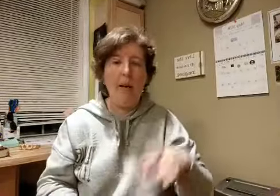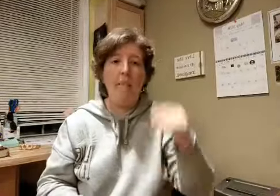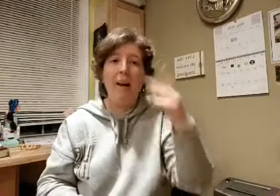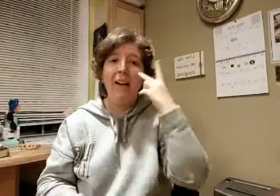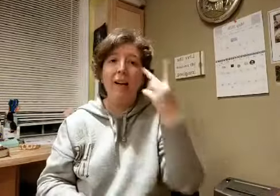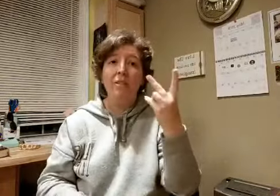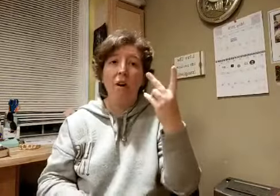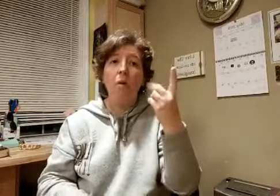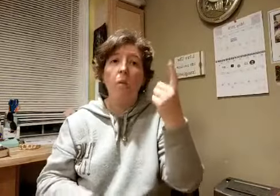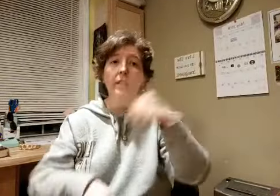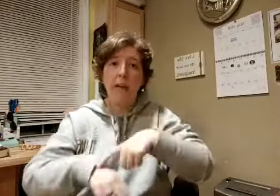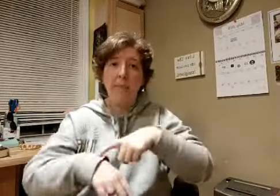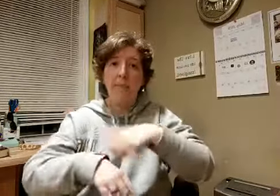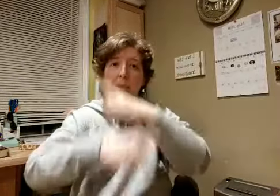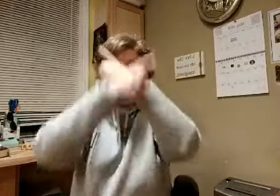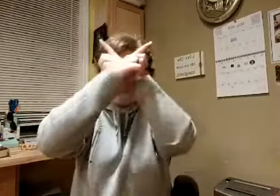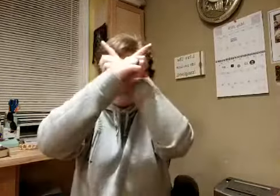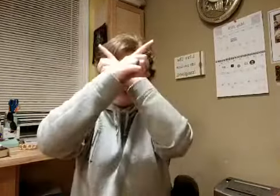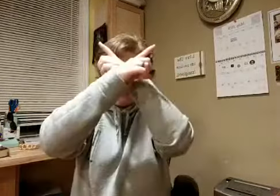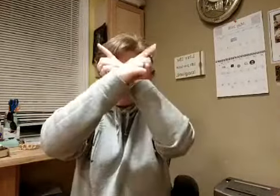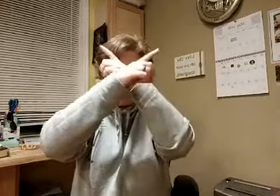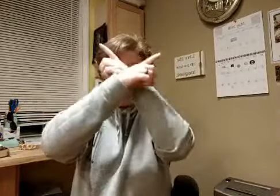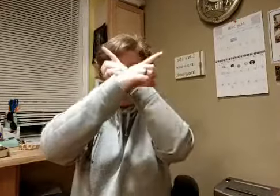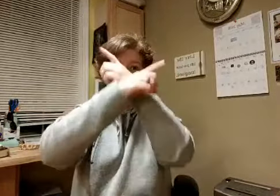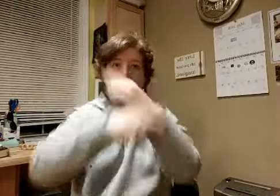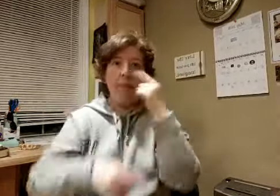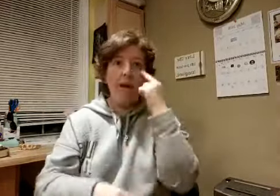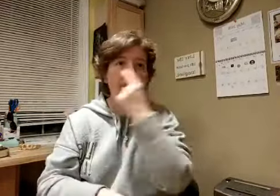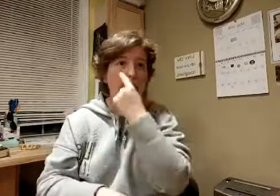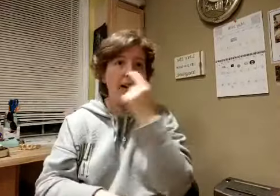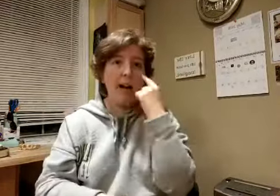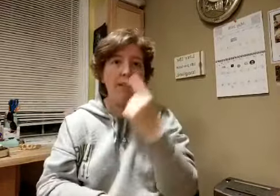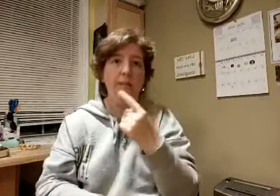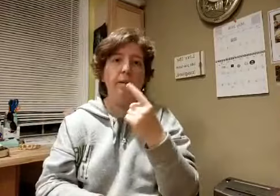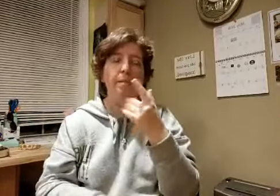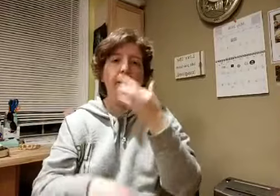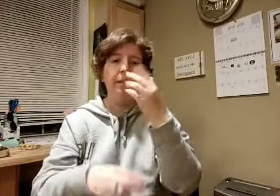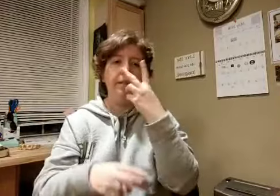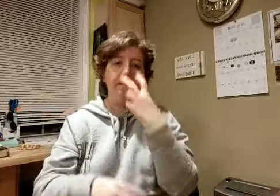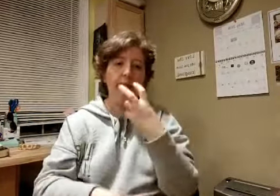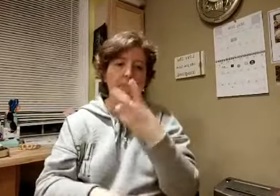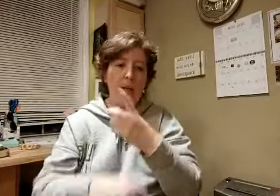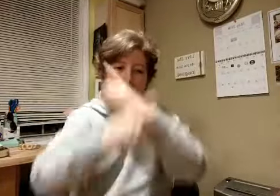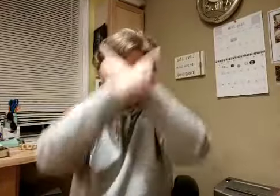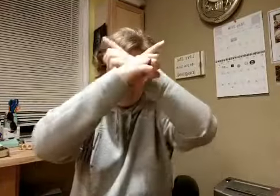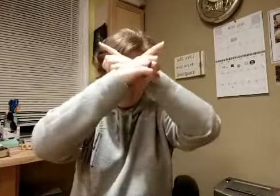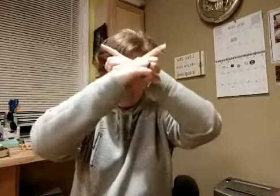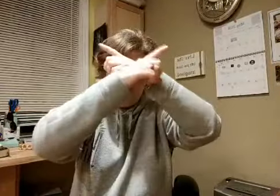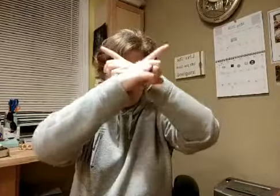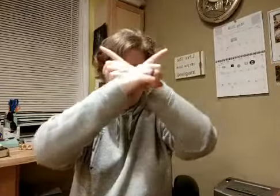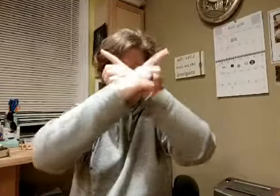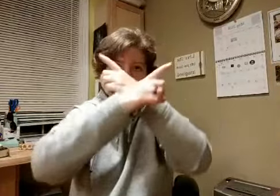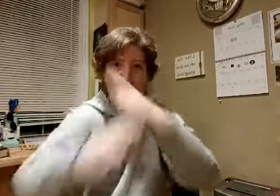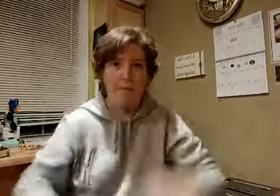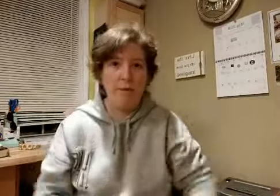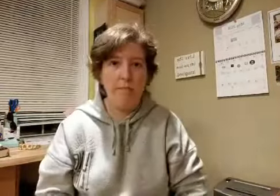And I saw one time up here by the eyes because blind. So Daredevil.